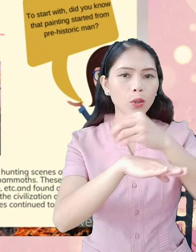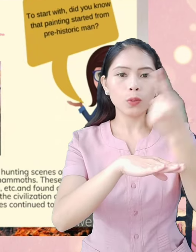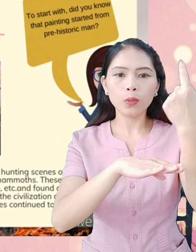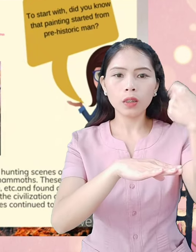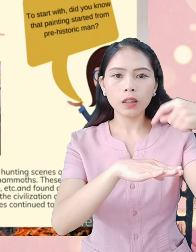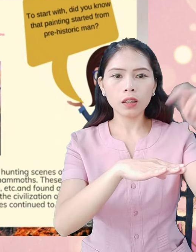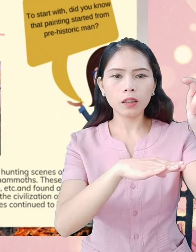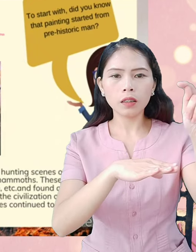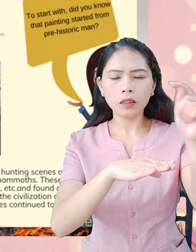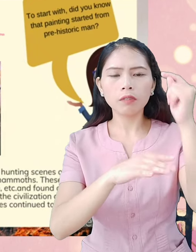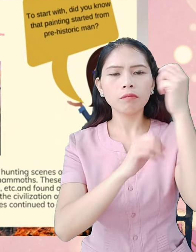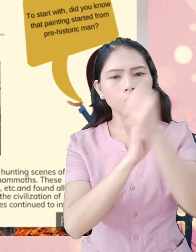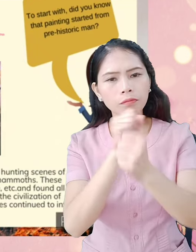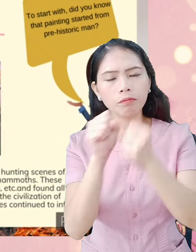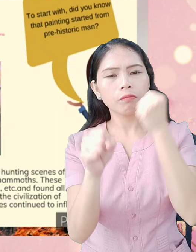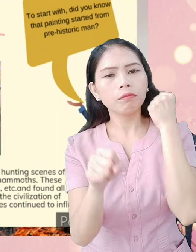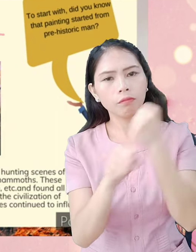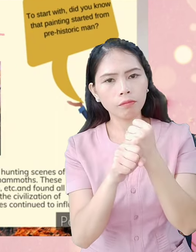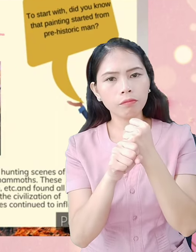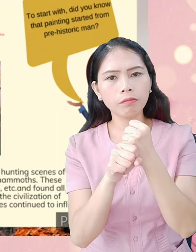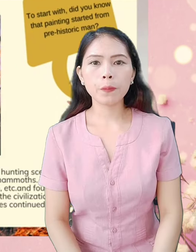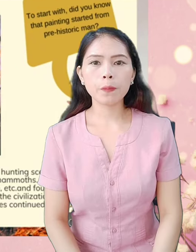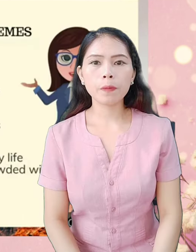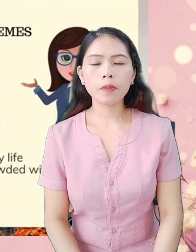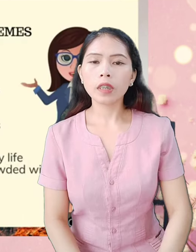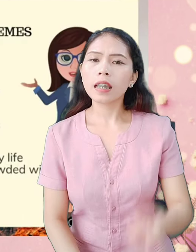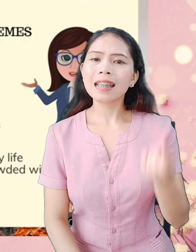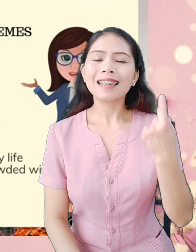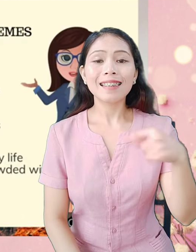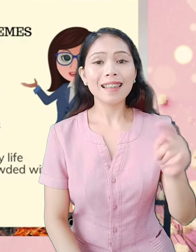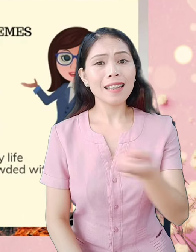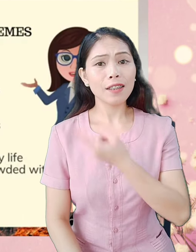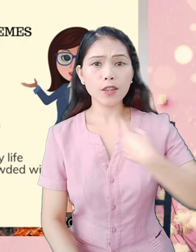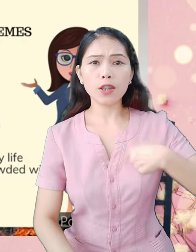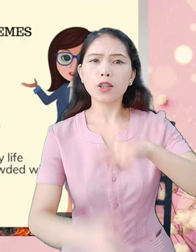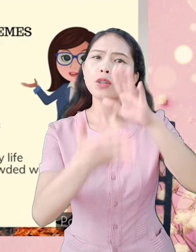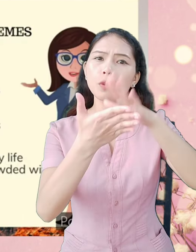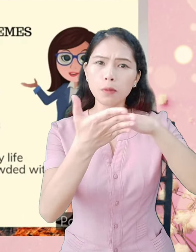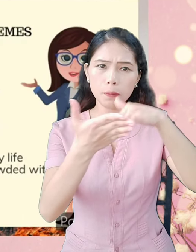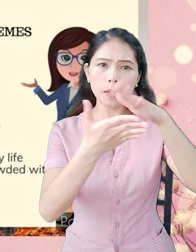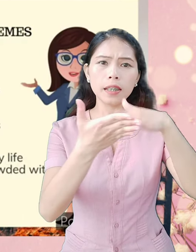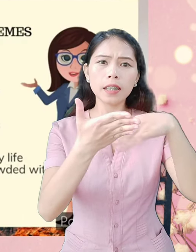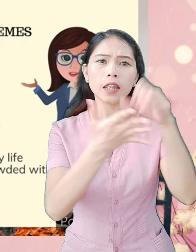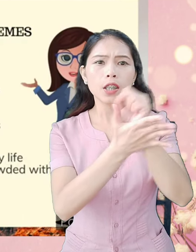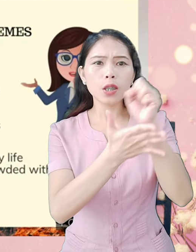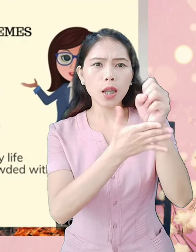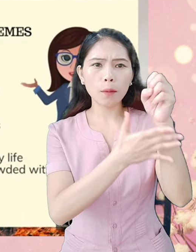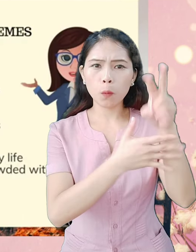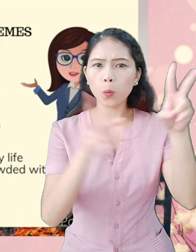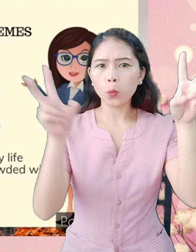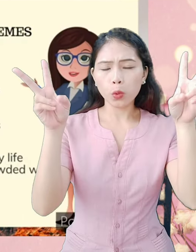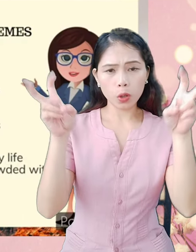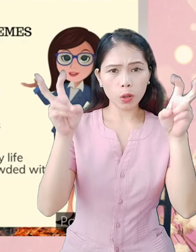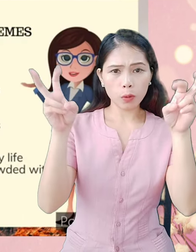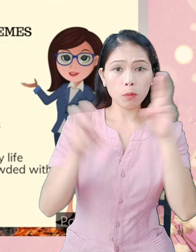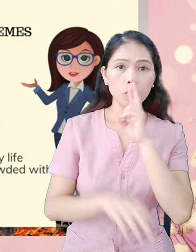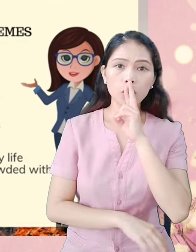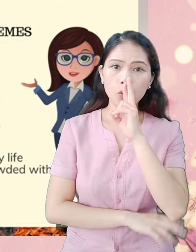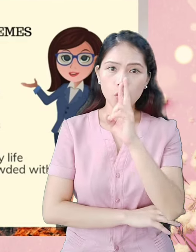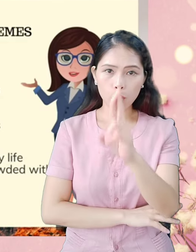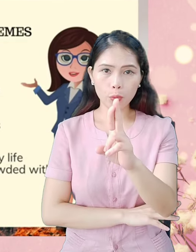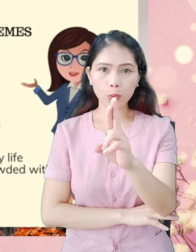of arts over the centuries. The painting subject or themes